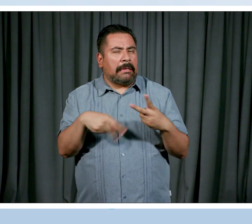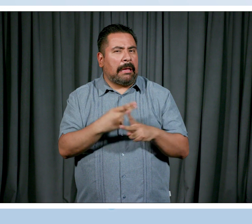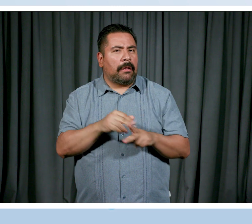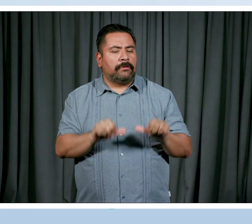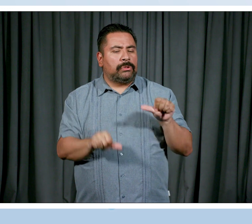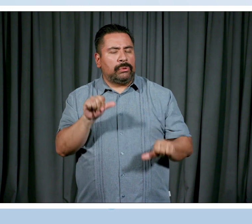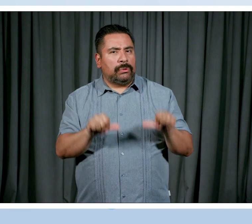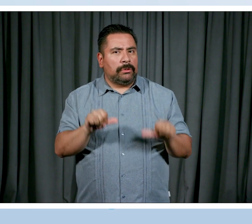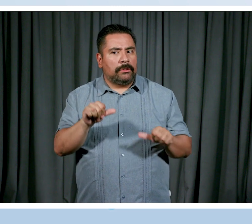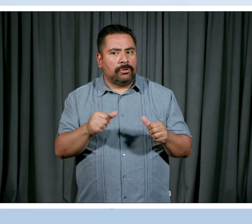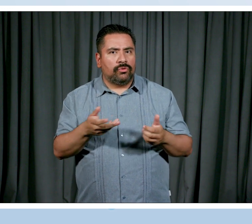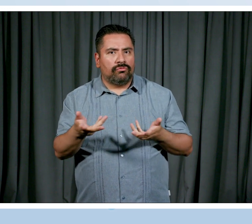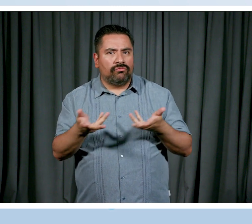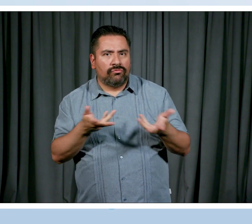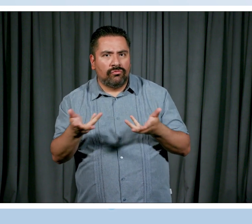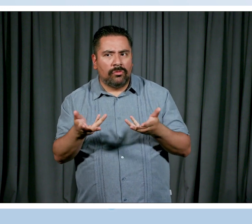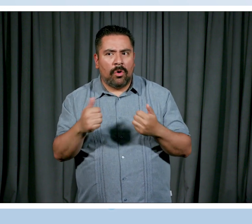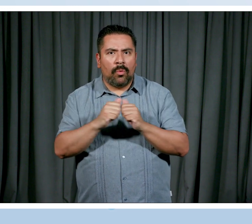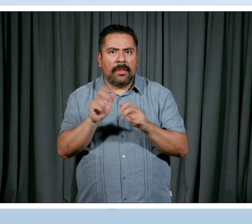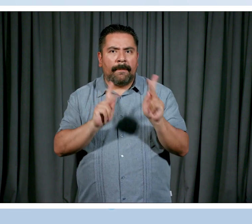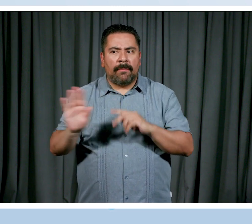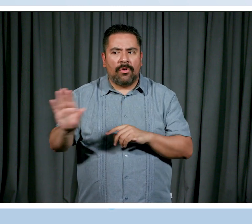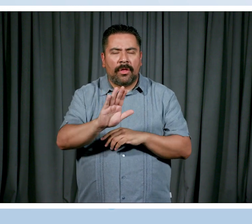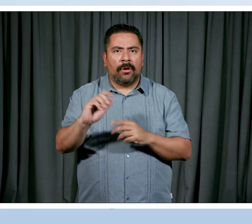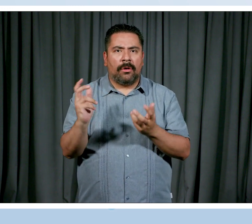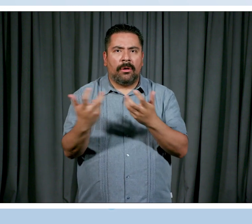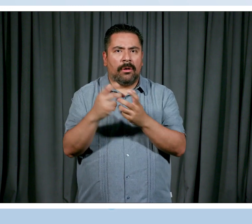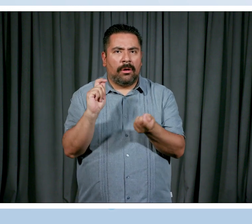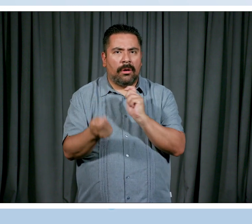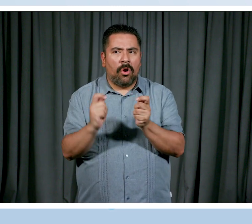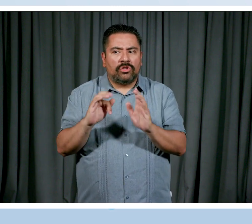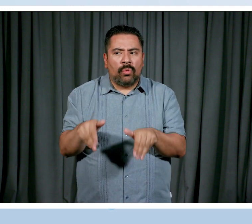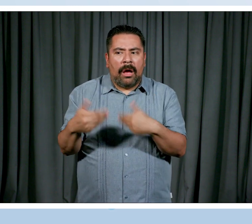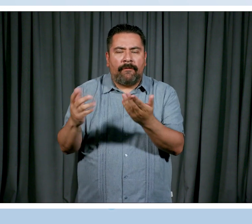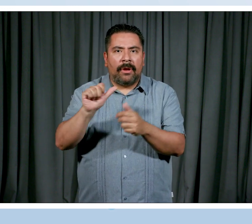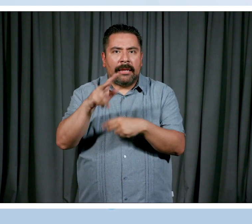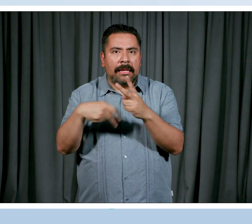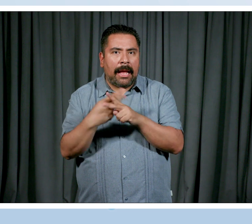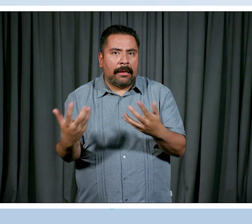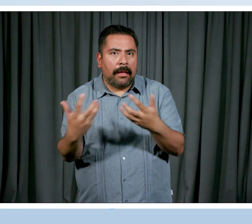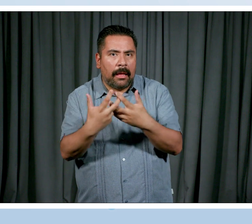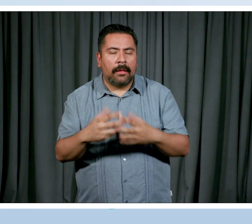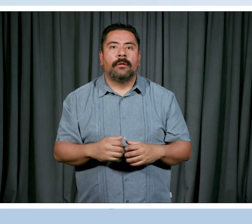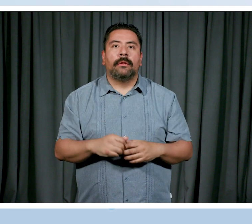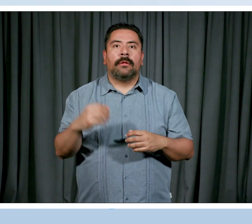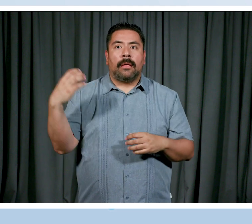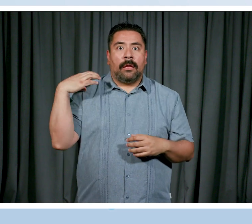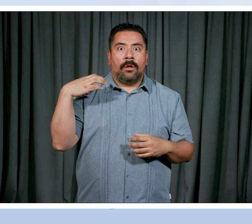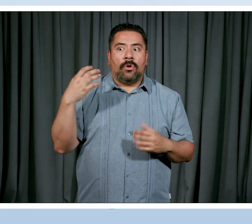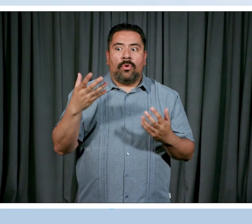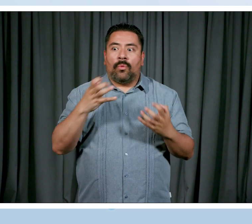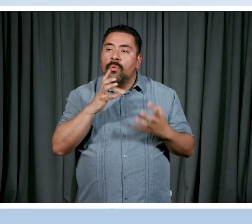to engage in people's accommodations or offer that early on in the process. Employees are really managing a high rate